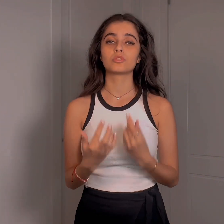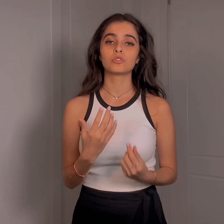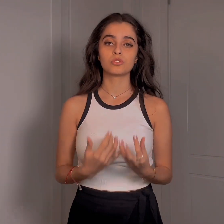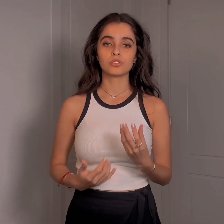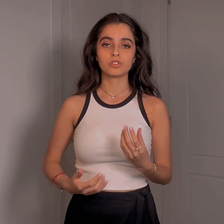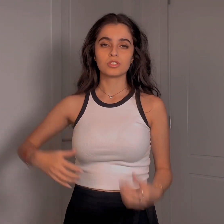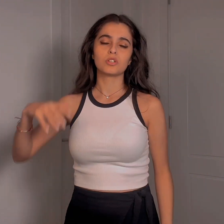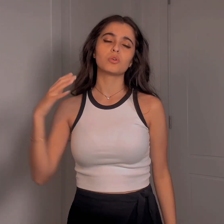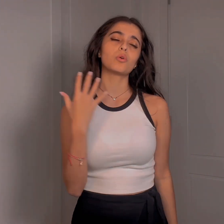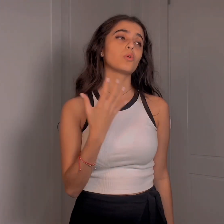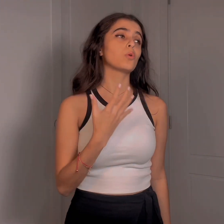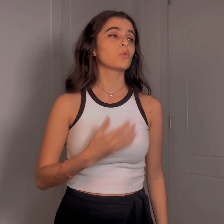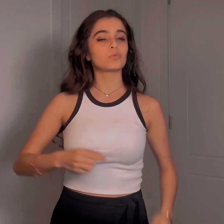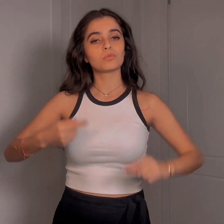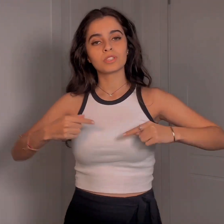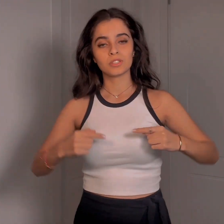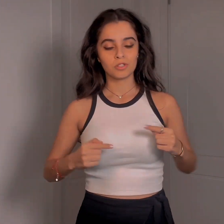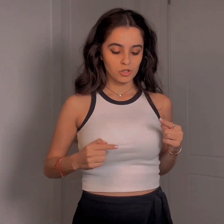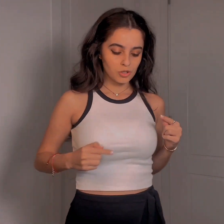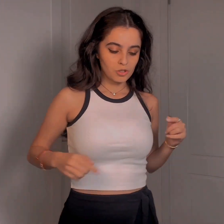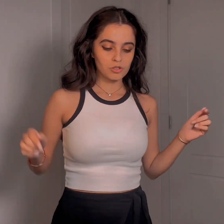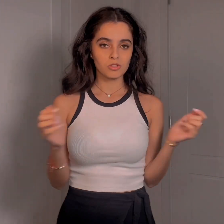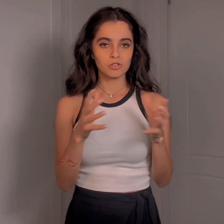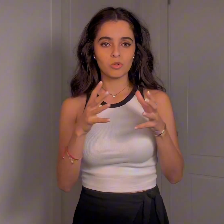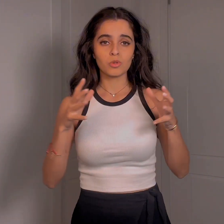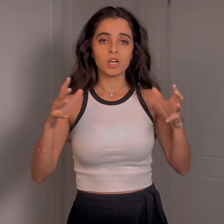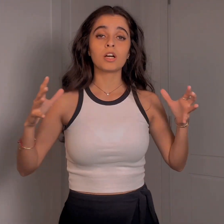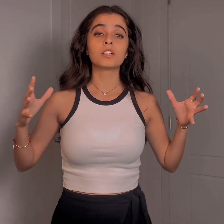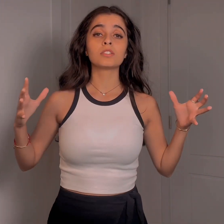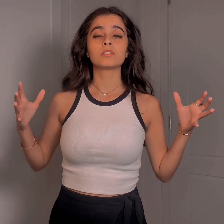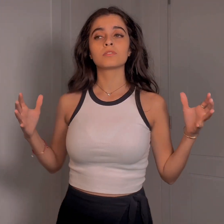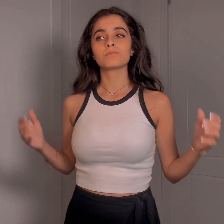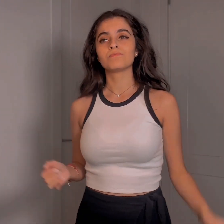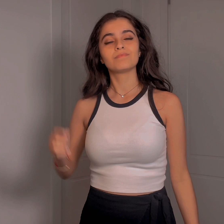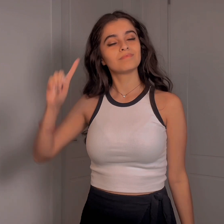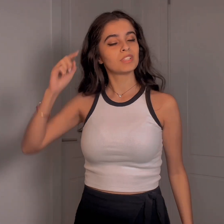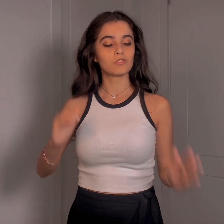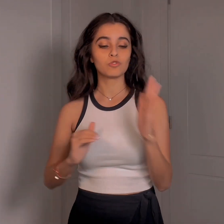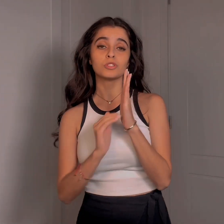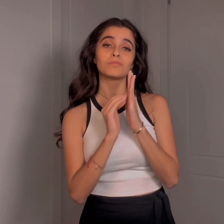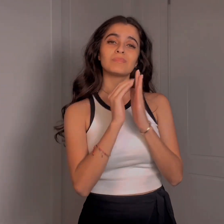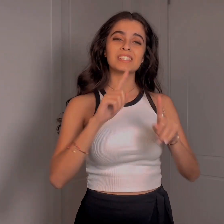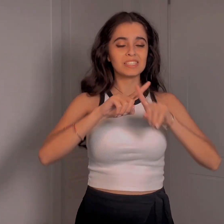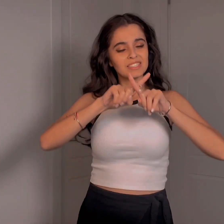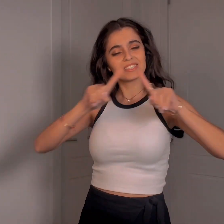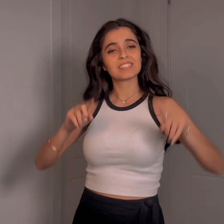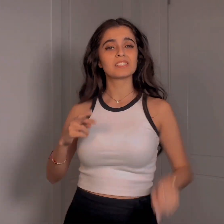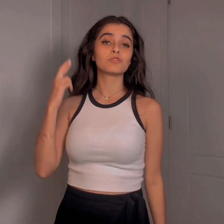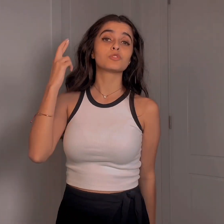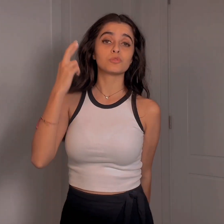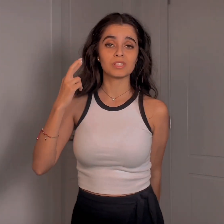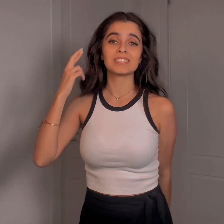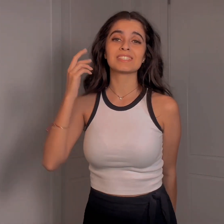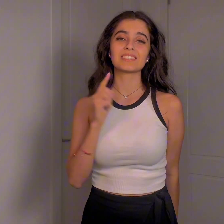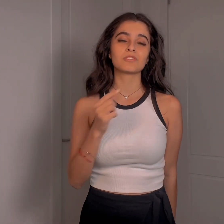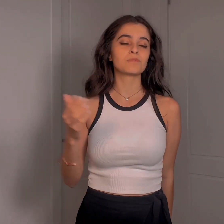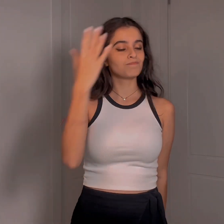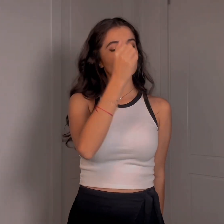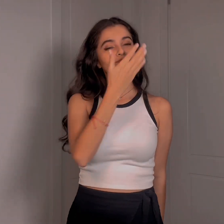embers. Oh, it hurts so hard. For a million different reasons, you took